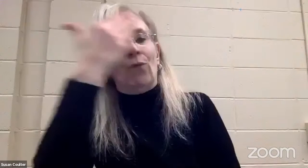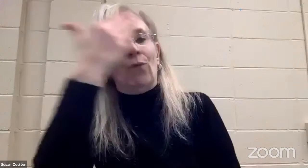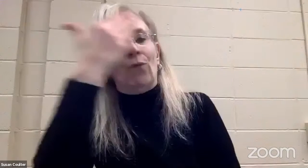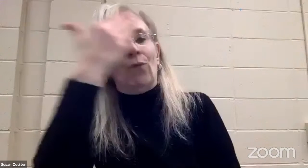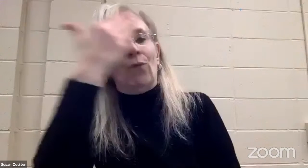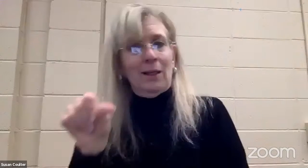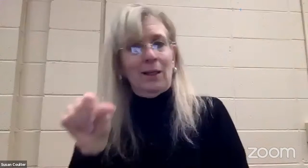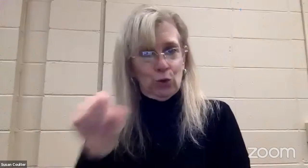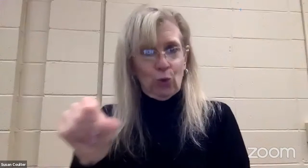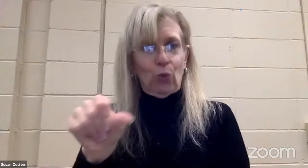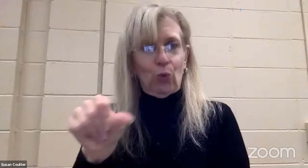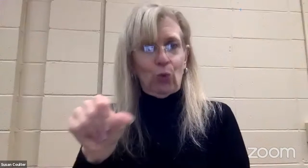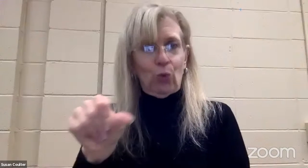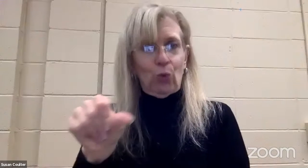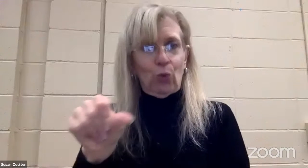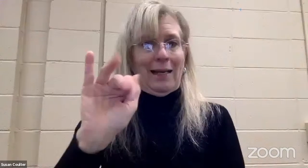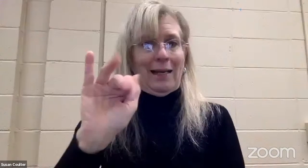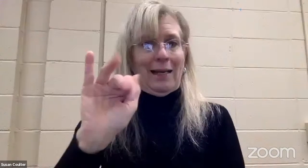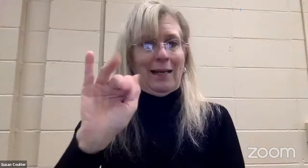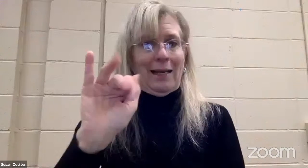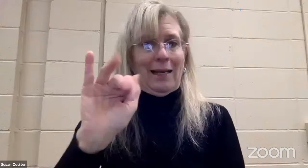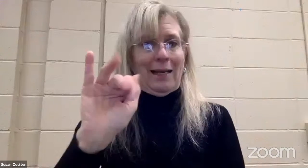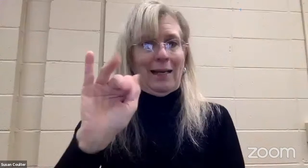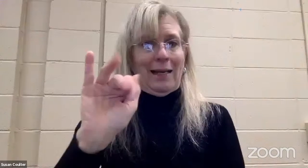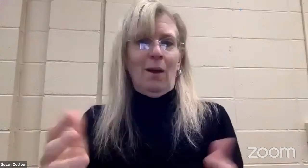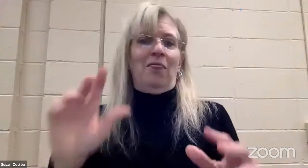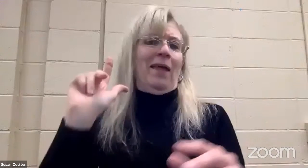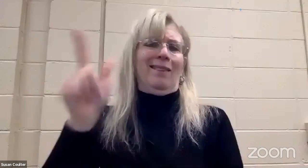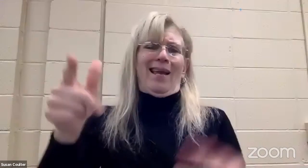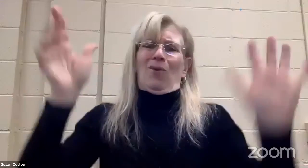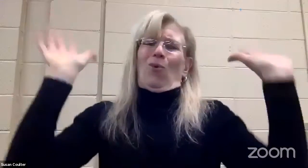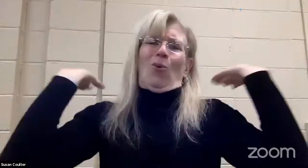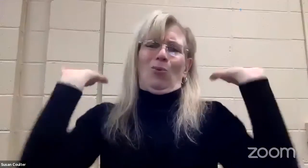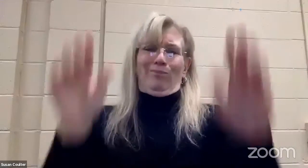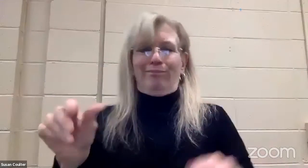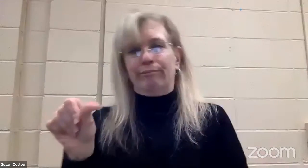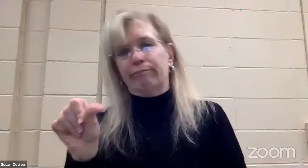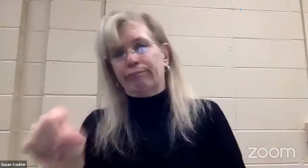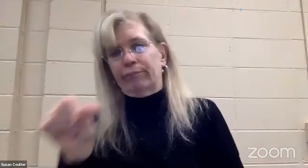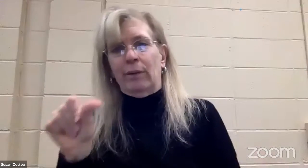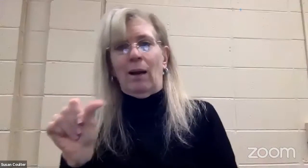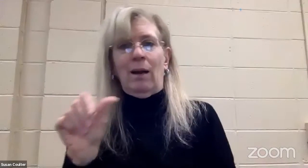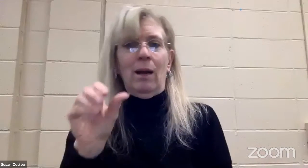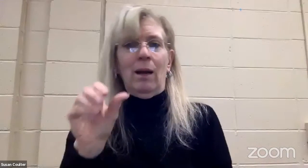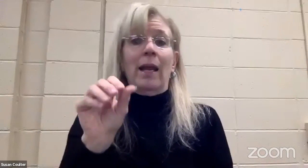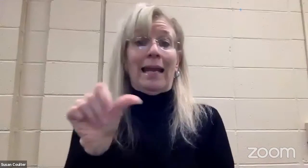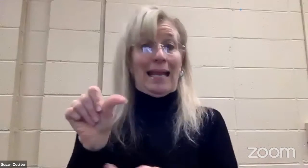to forget is to click cancel. Then later on,